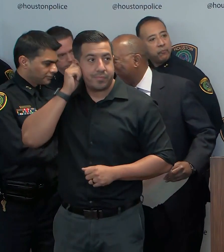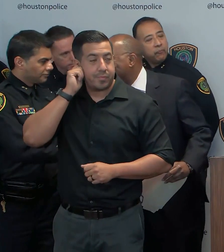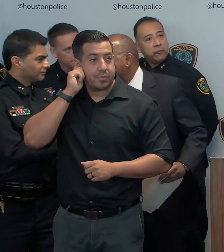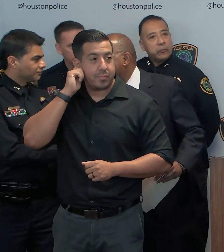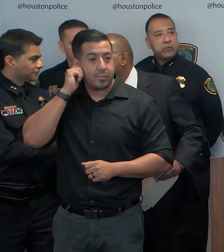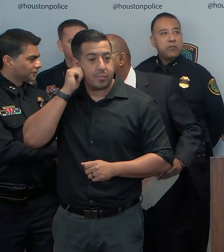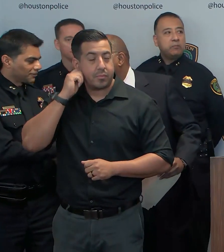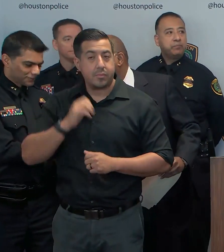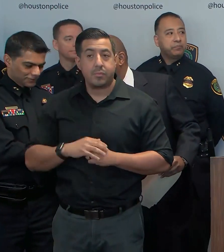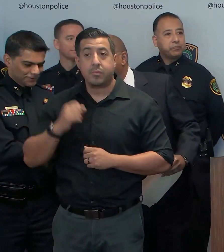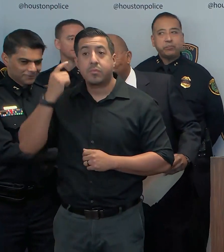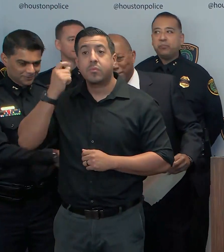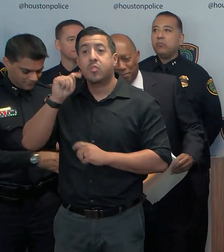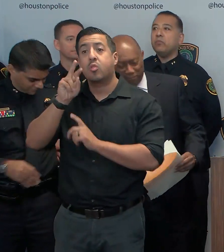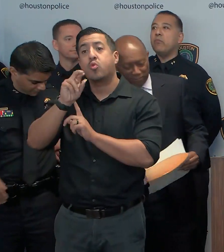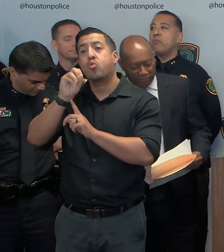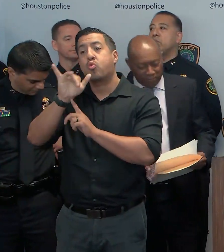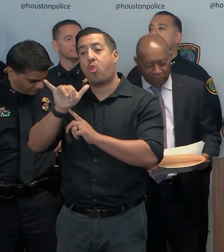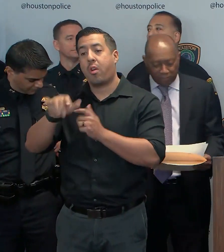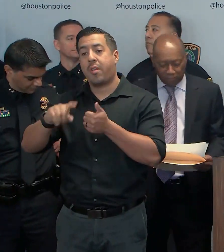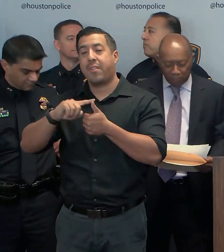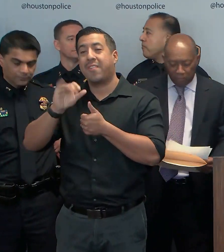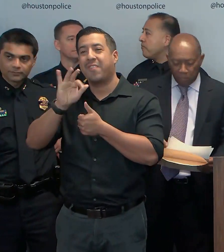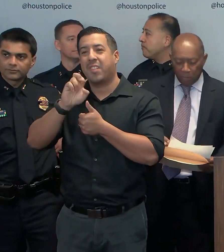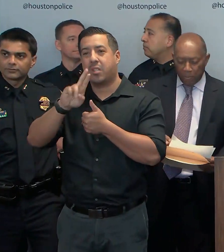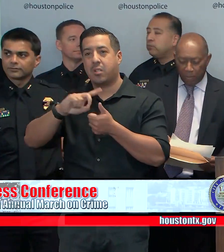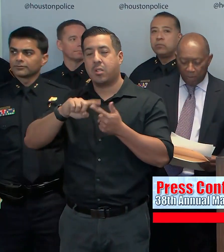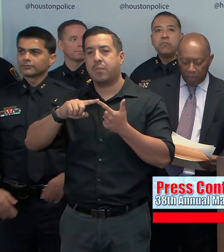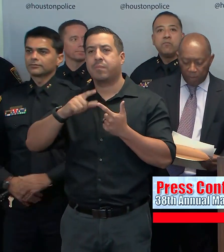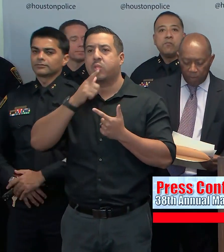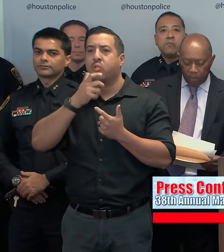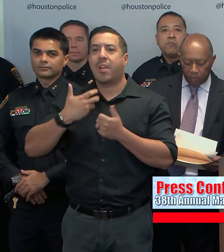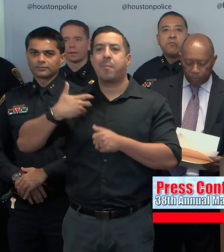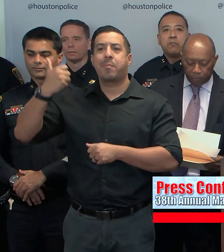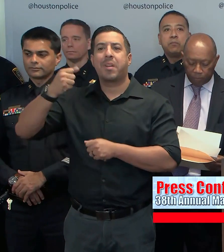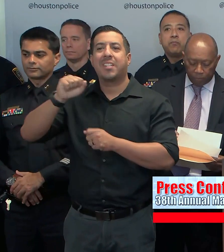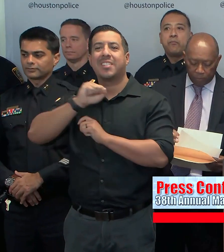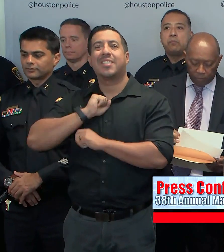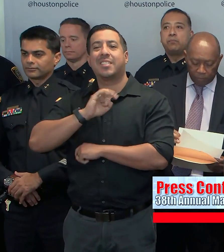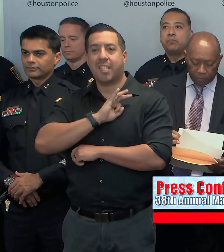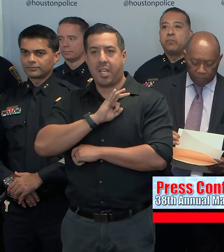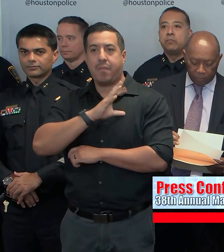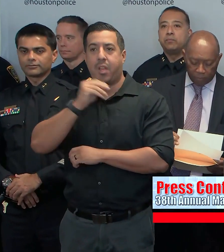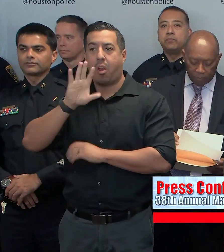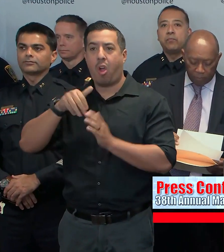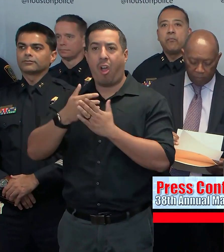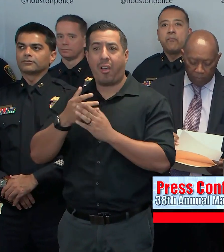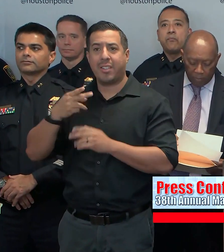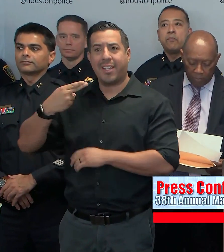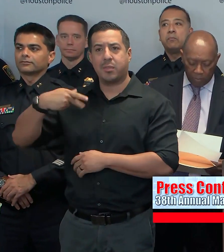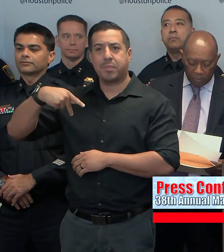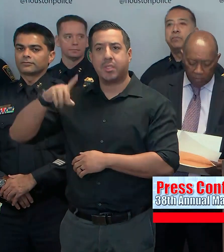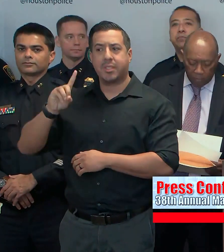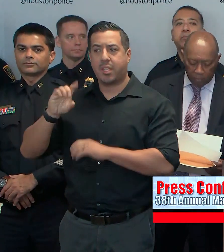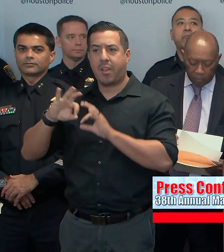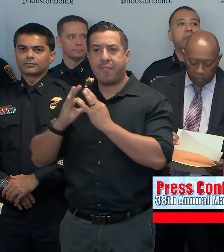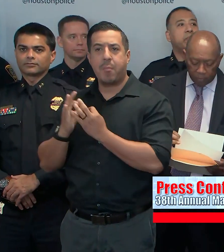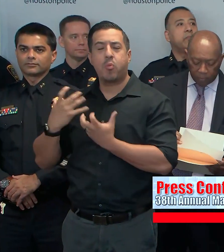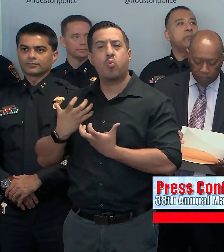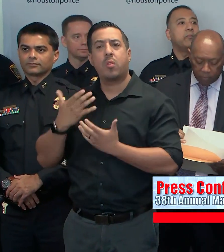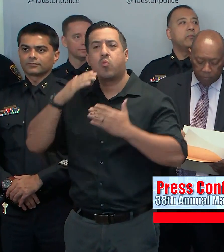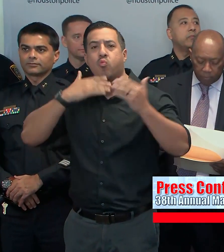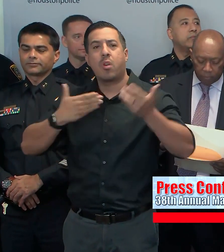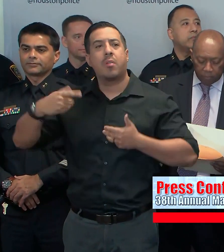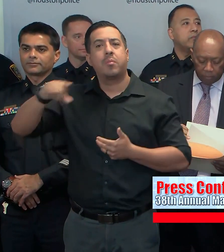On behalf of Chief Troy Fenner, the Executive Command Staff of HPD, and our entire HPD family, we welcome you to our